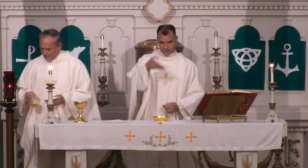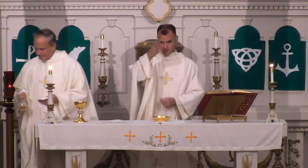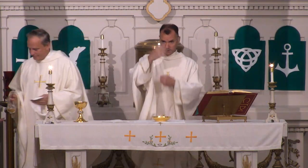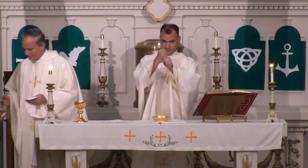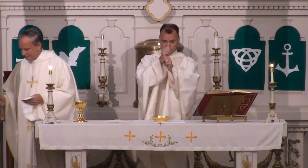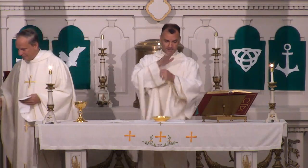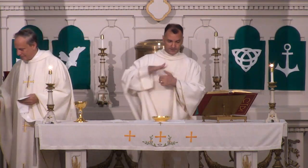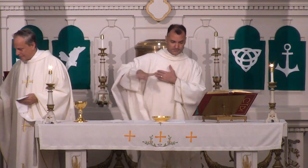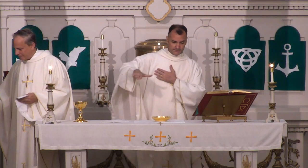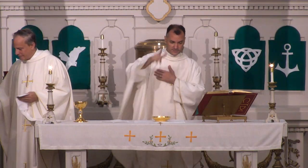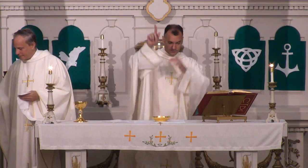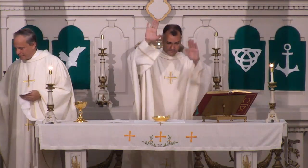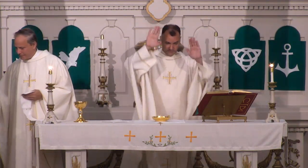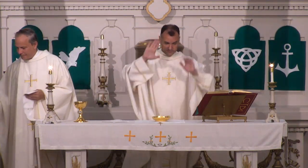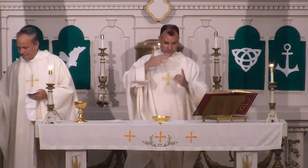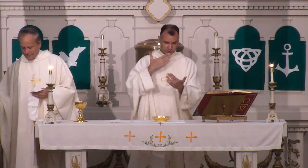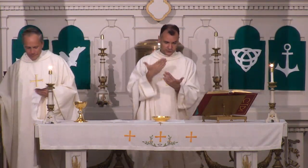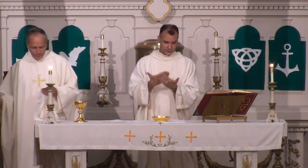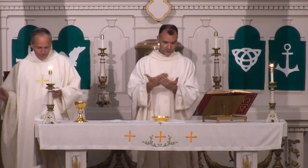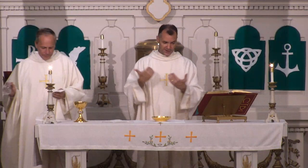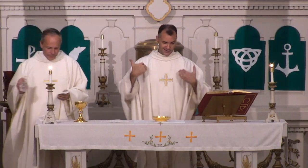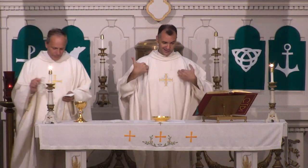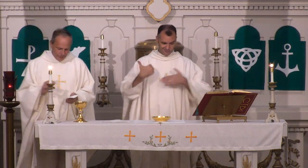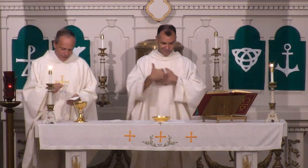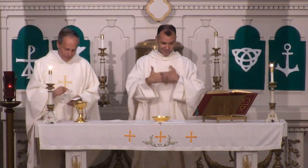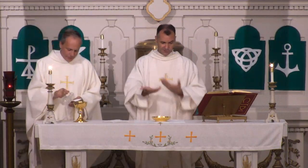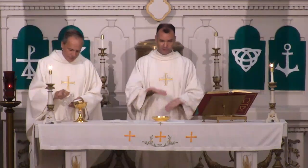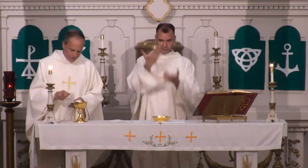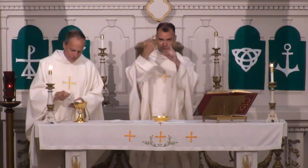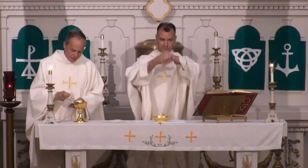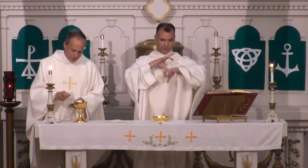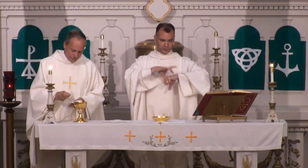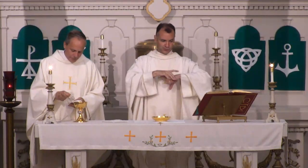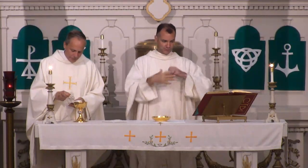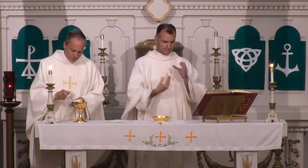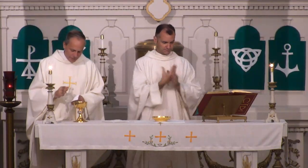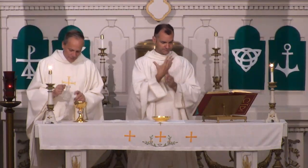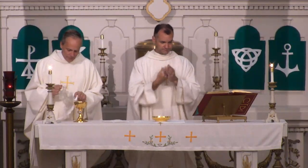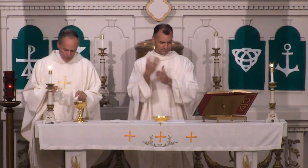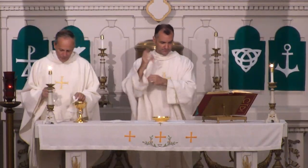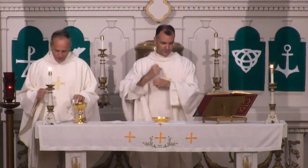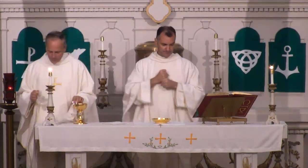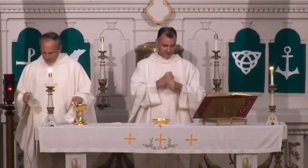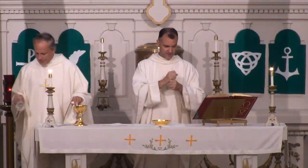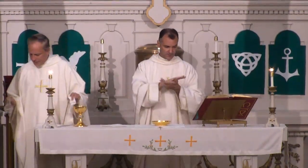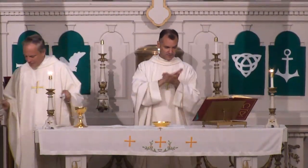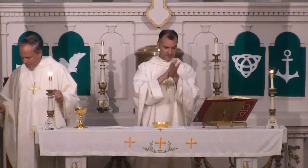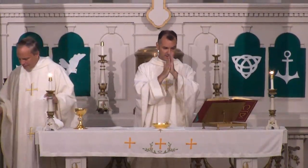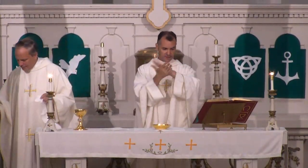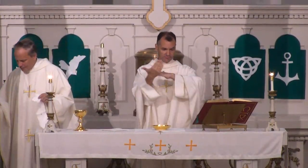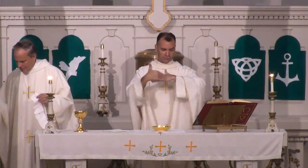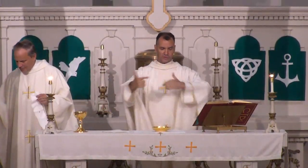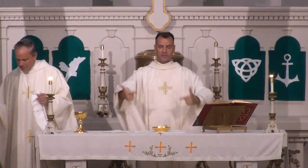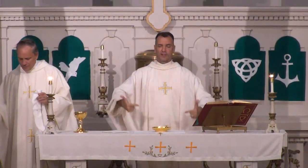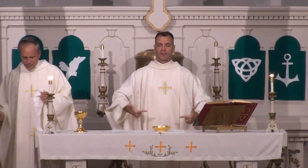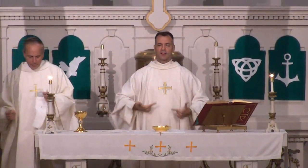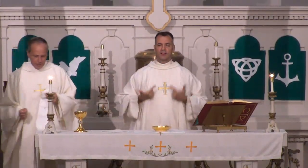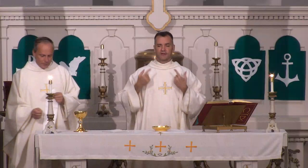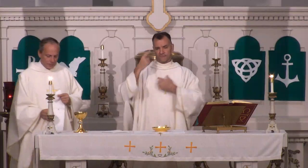Blessed are you, Lord God of all creation, for through your goodness we have received the bread we offer you, fruit of the earth and work of human hands. It